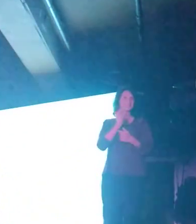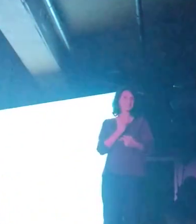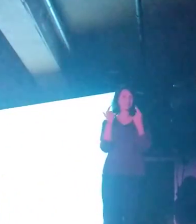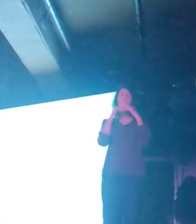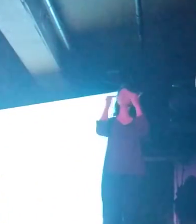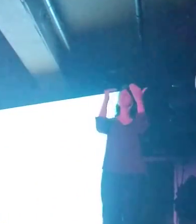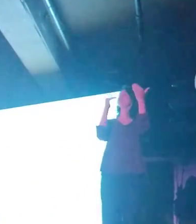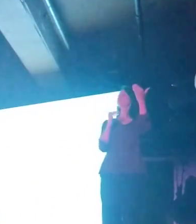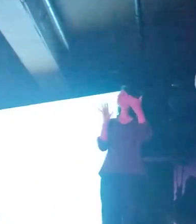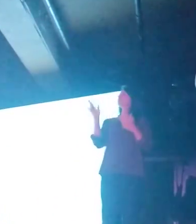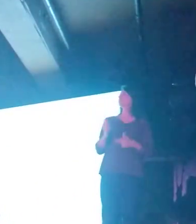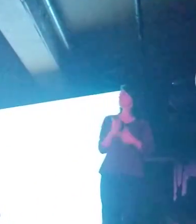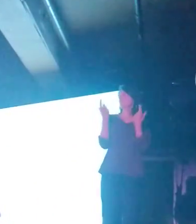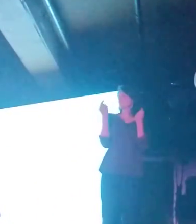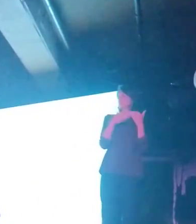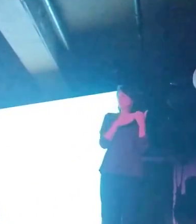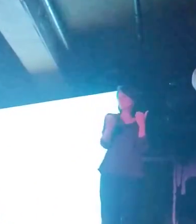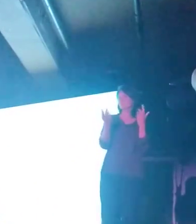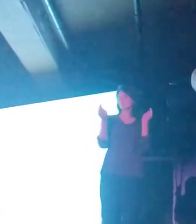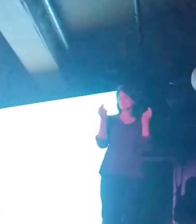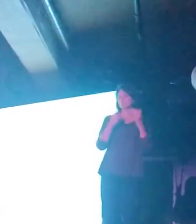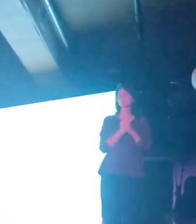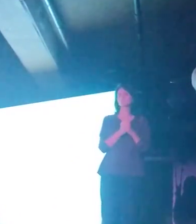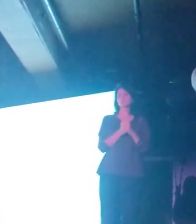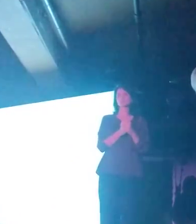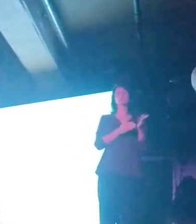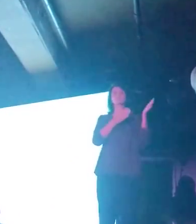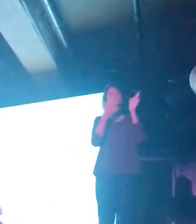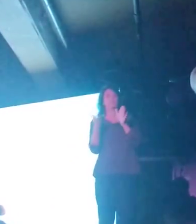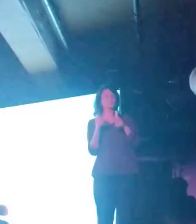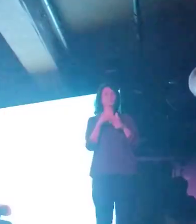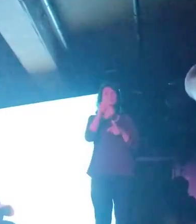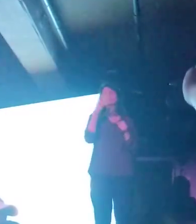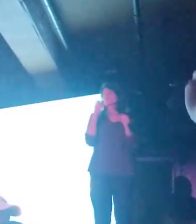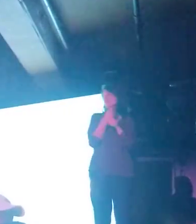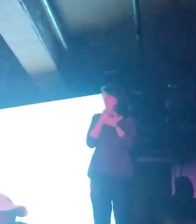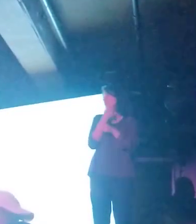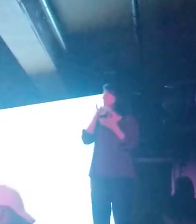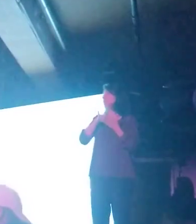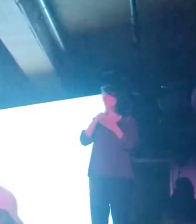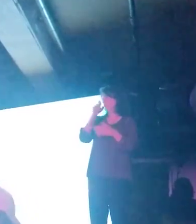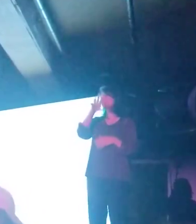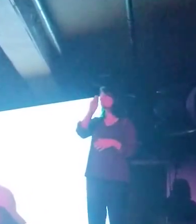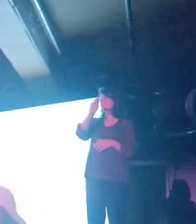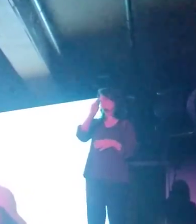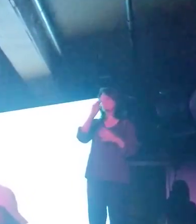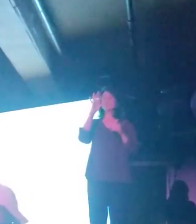list? You know, winning the midterm elections and making sure that